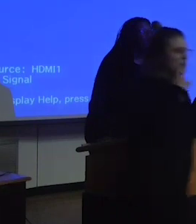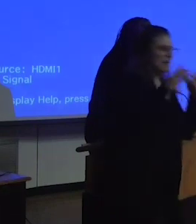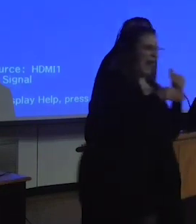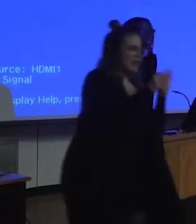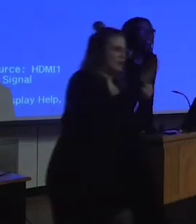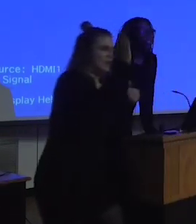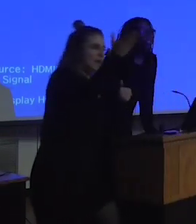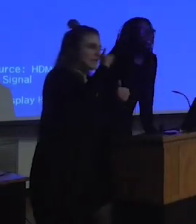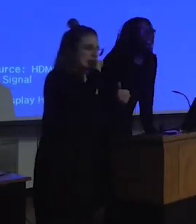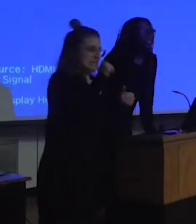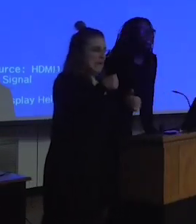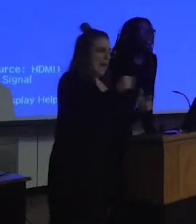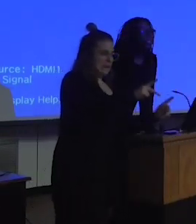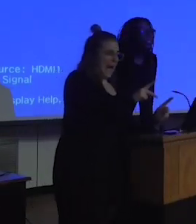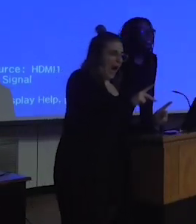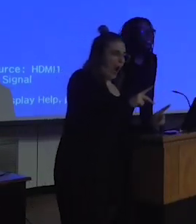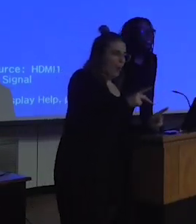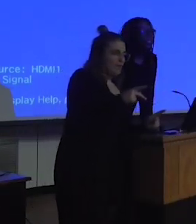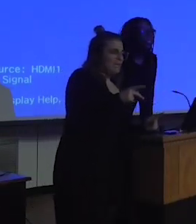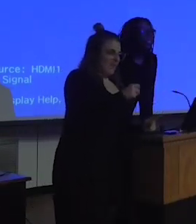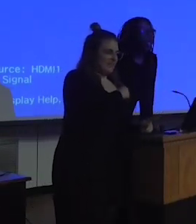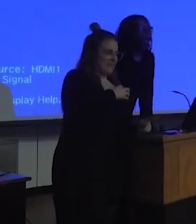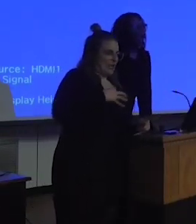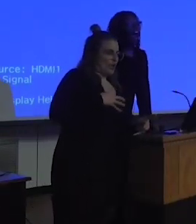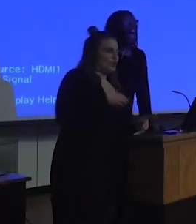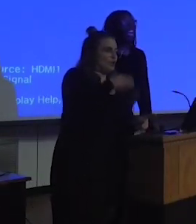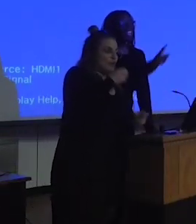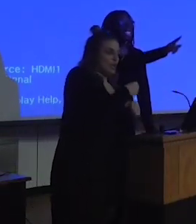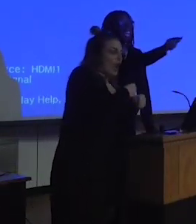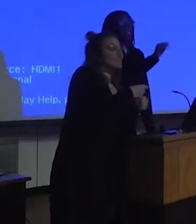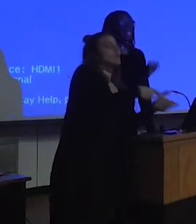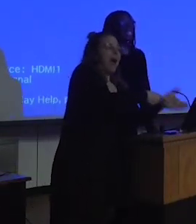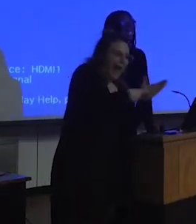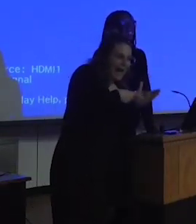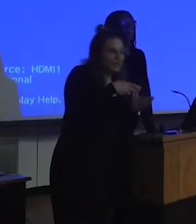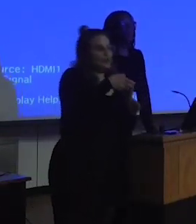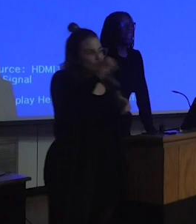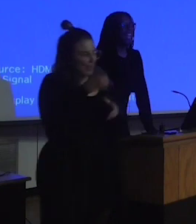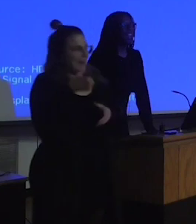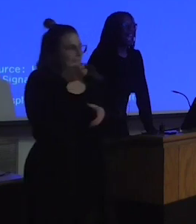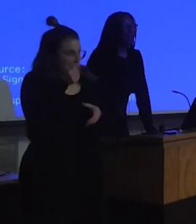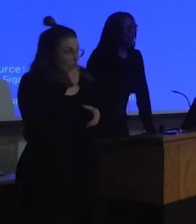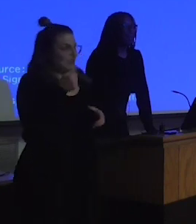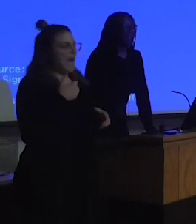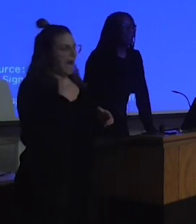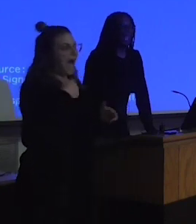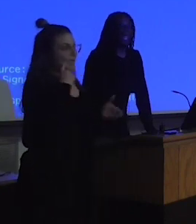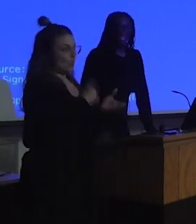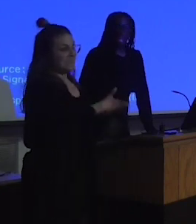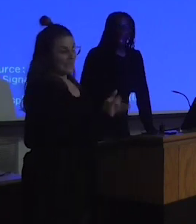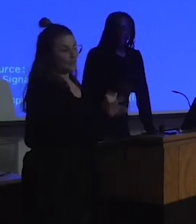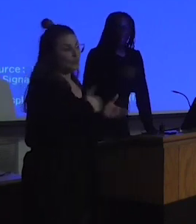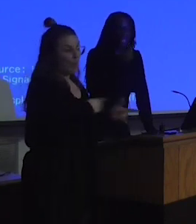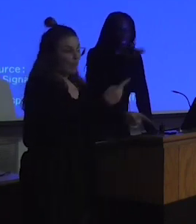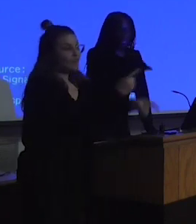hearings. Yes. They didn't allow the senators to drink coffee, they had to drink milk. I definitely took note of that. You're absolutely